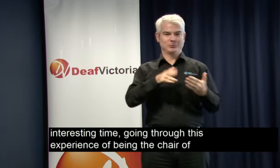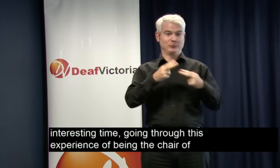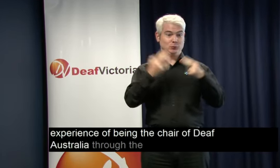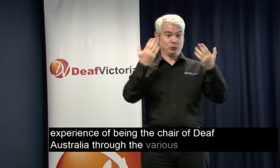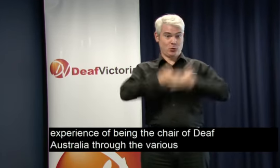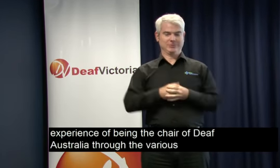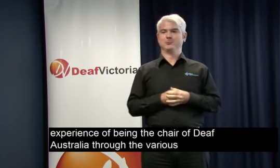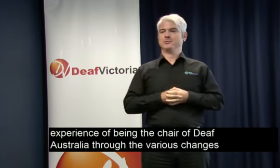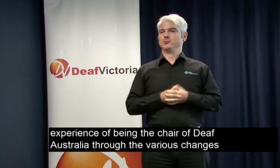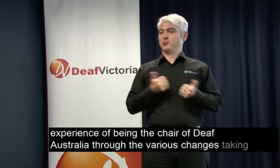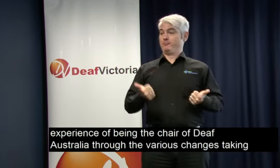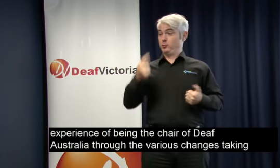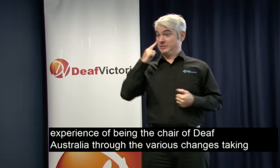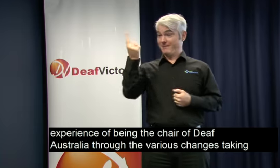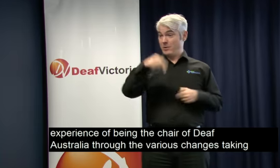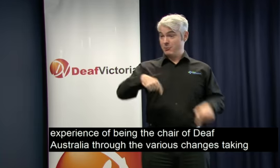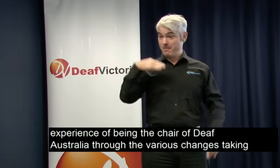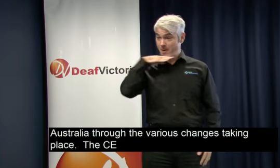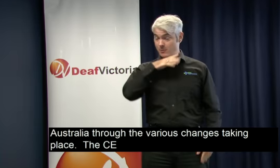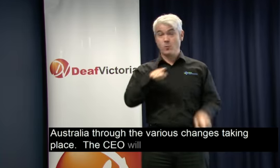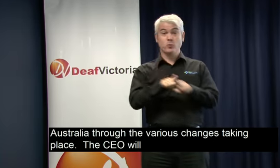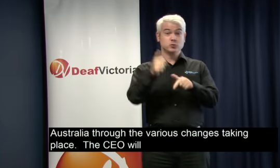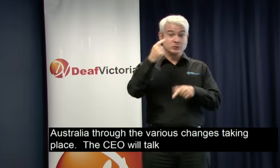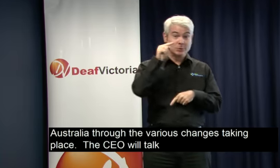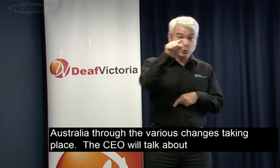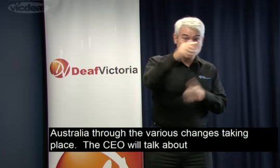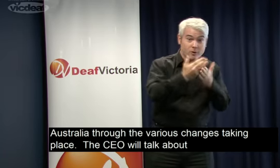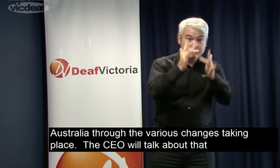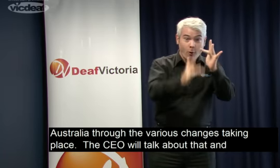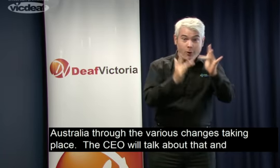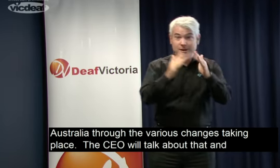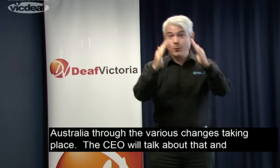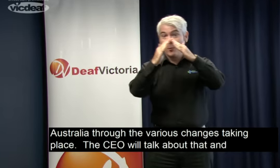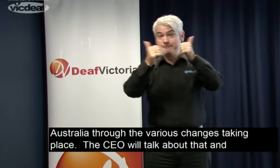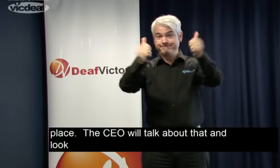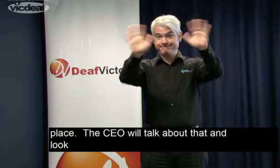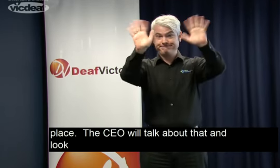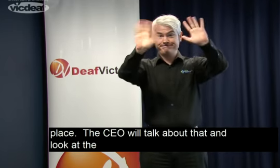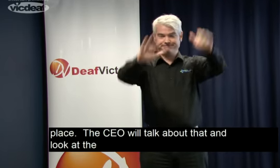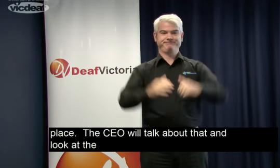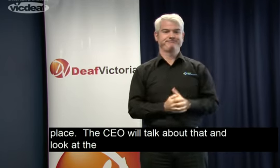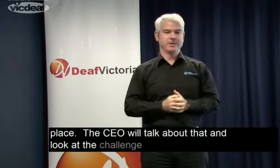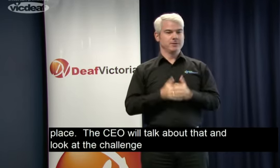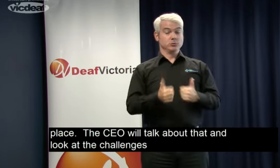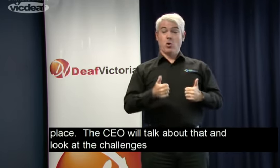talk about that and look at the new challenges that we do face, but it is good to see everybody here in Melbourne and also everybody online at home.